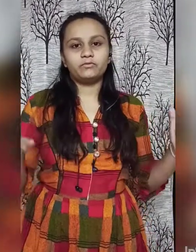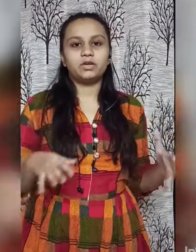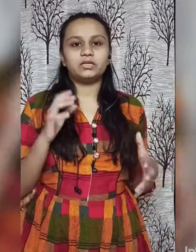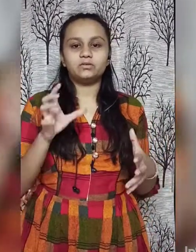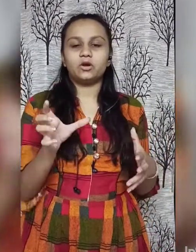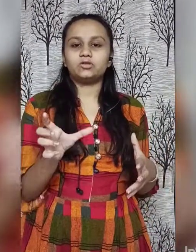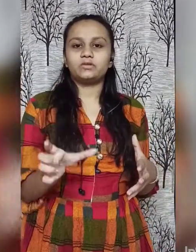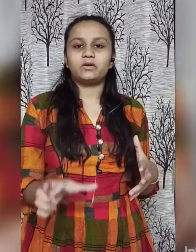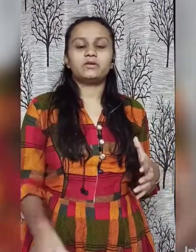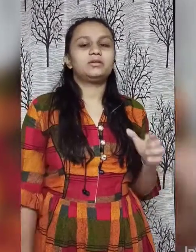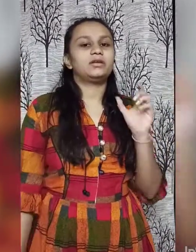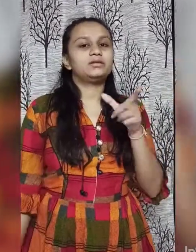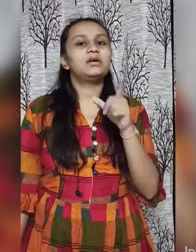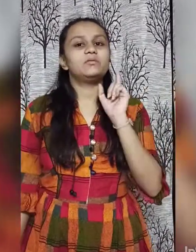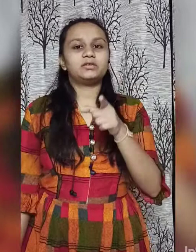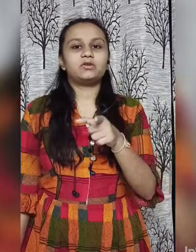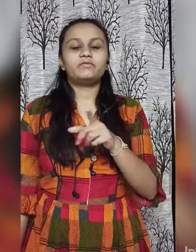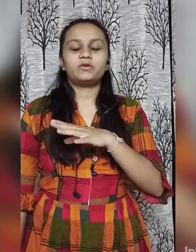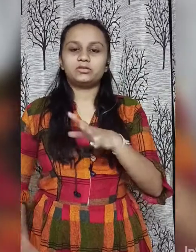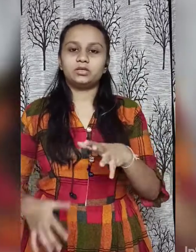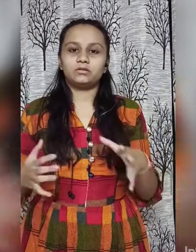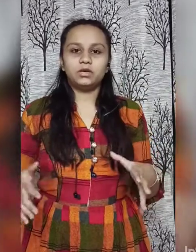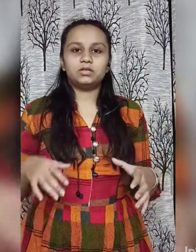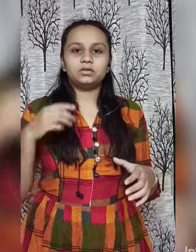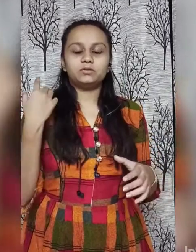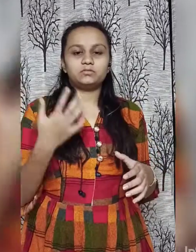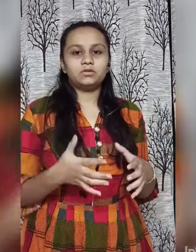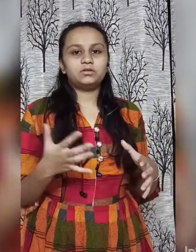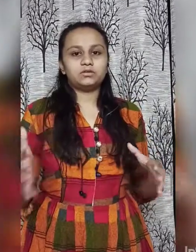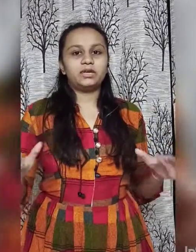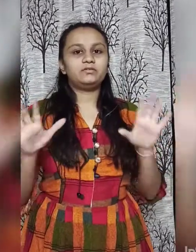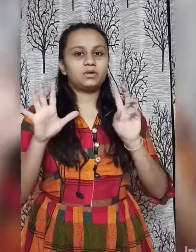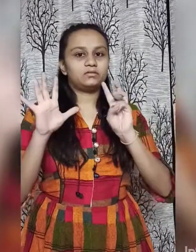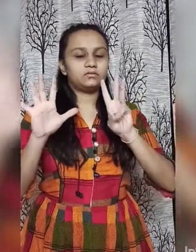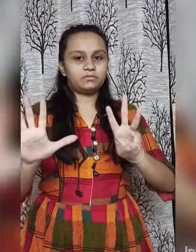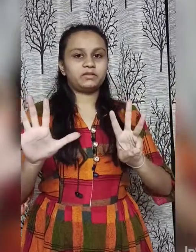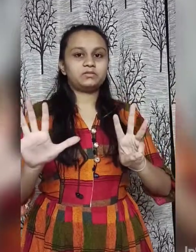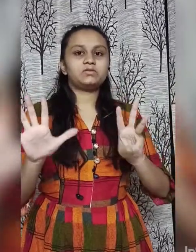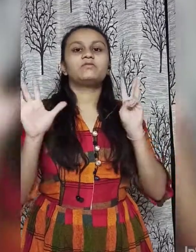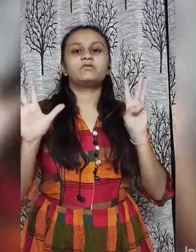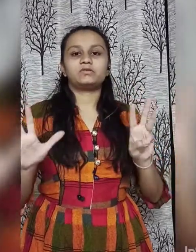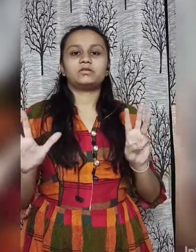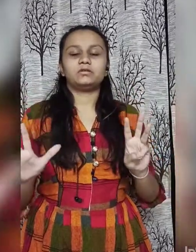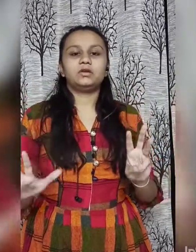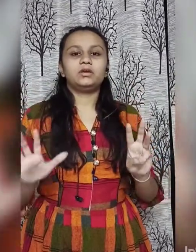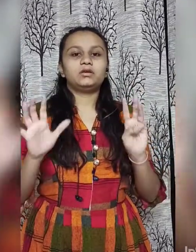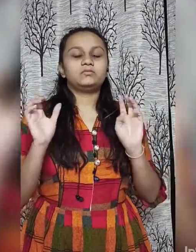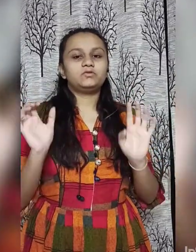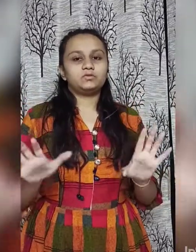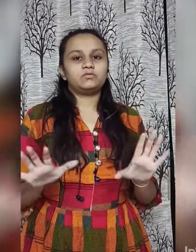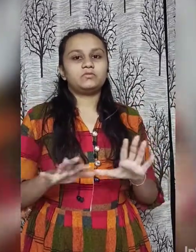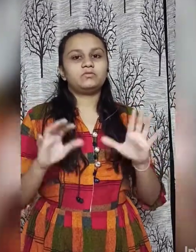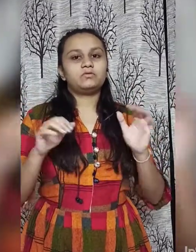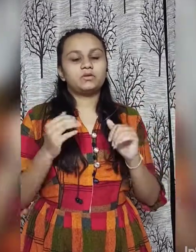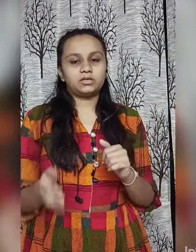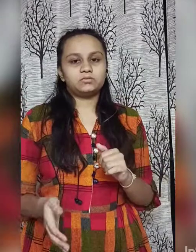of cost accounting, that is methods of costing. There are total 8 number of methods of costing which are given in our